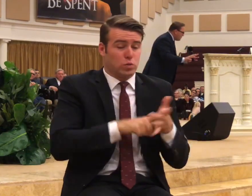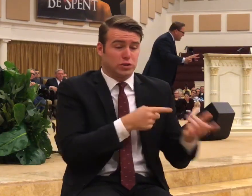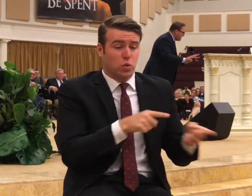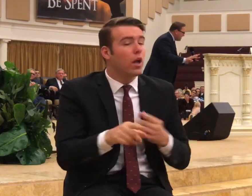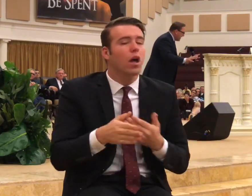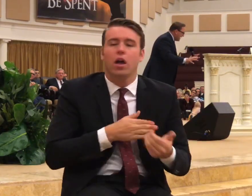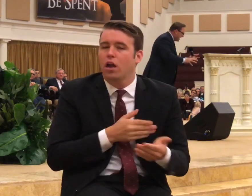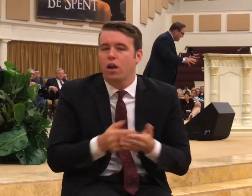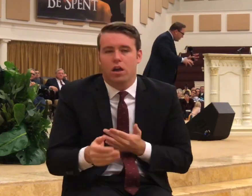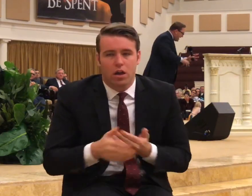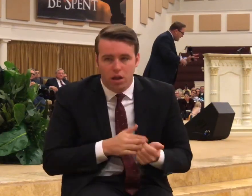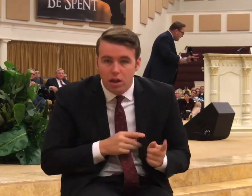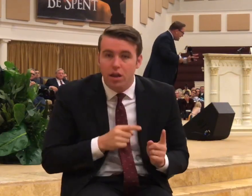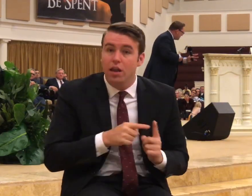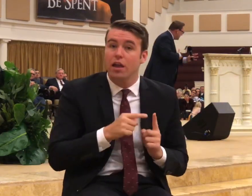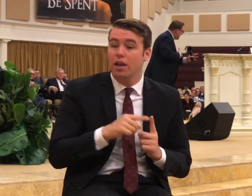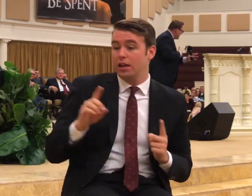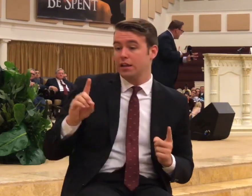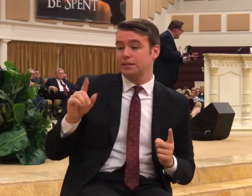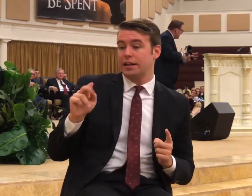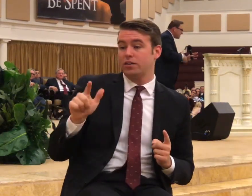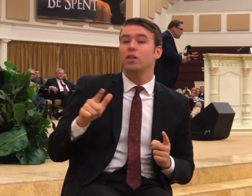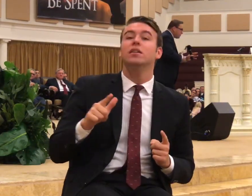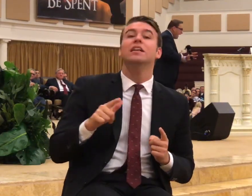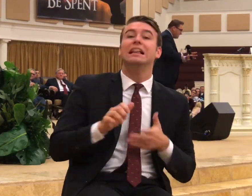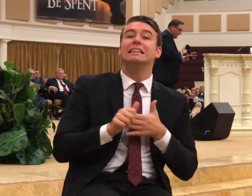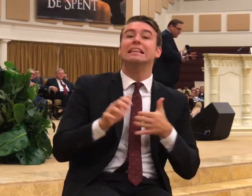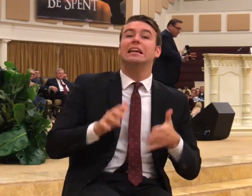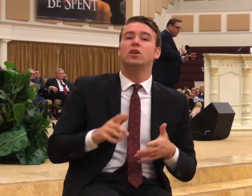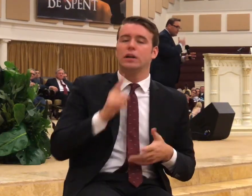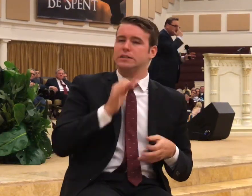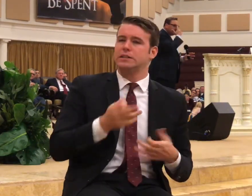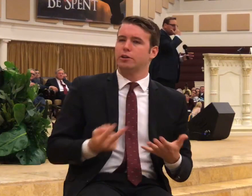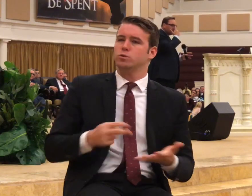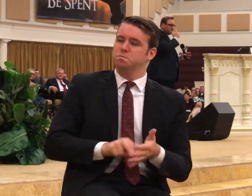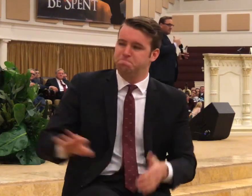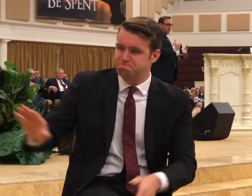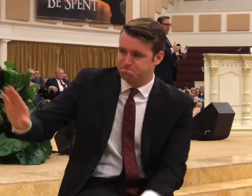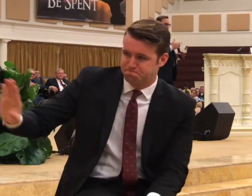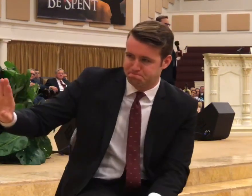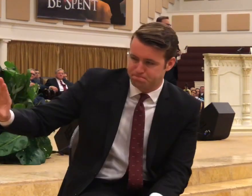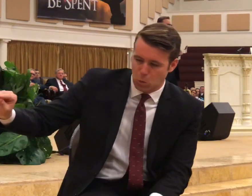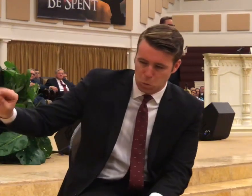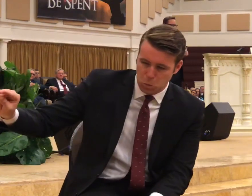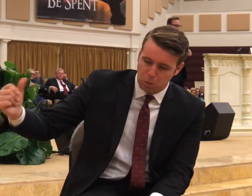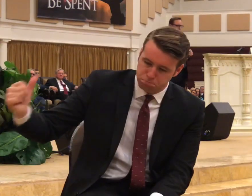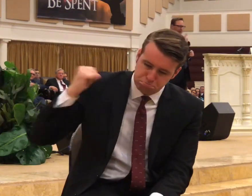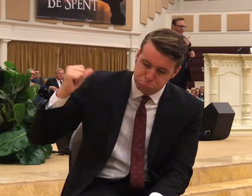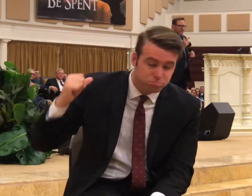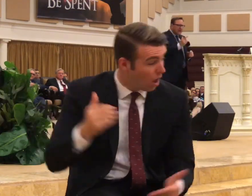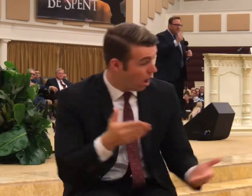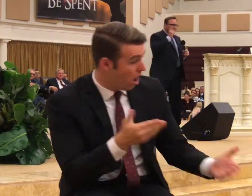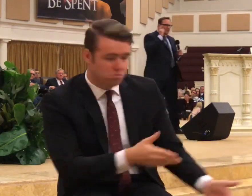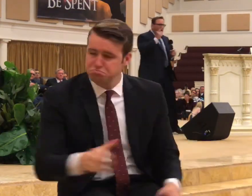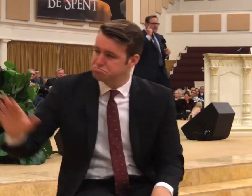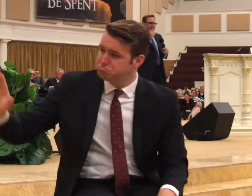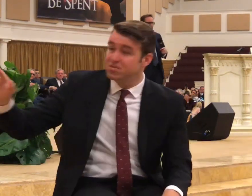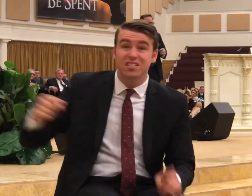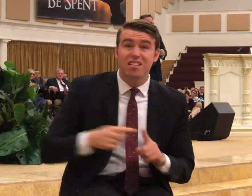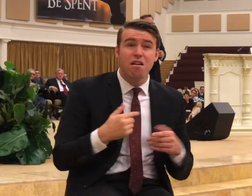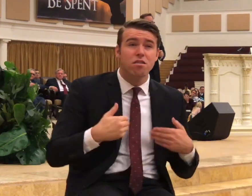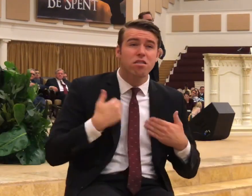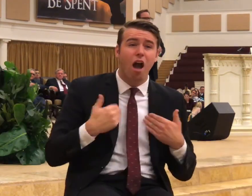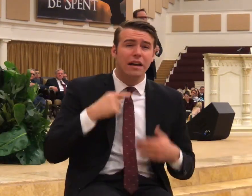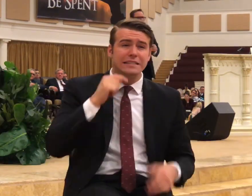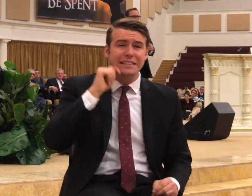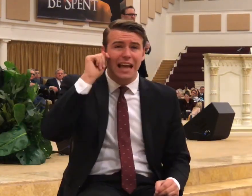that moment, the leader in him begins to rise up. He goes, think about this. This young